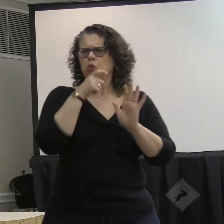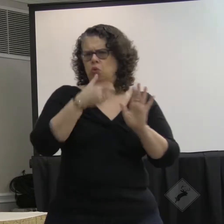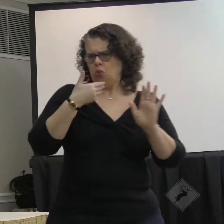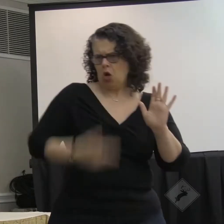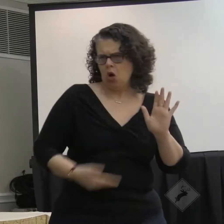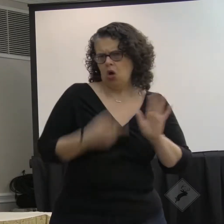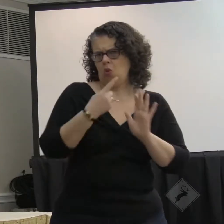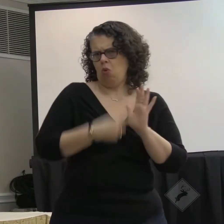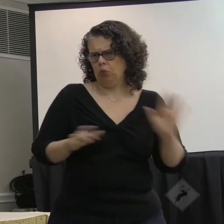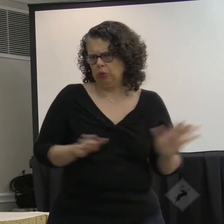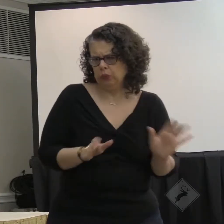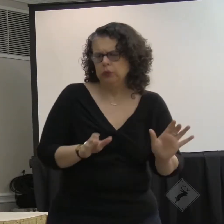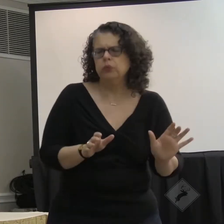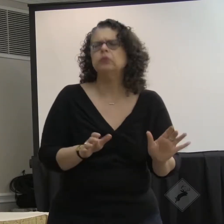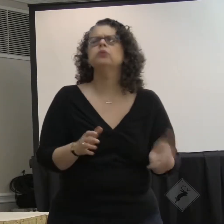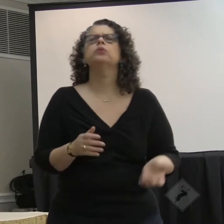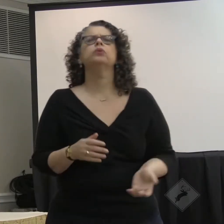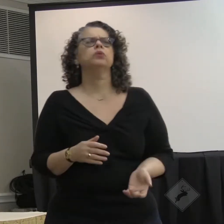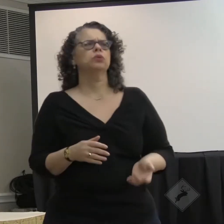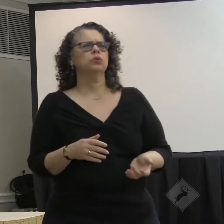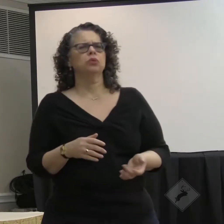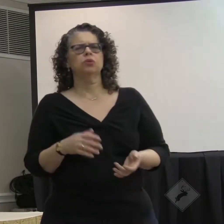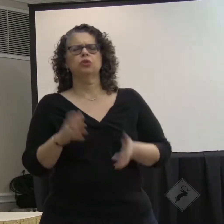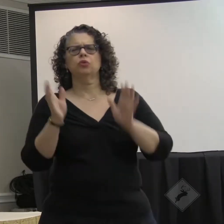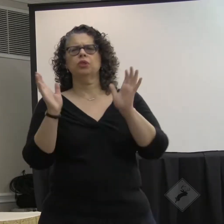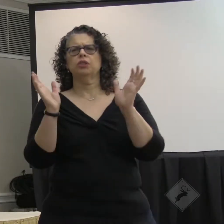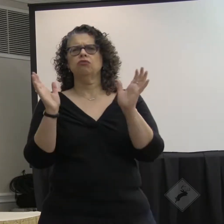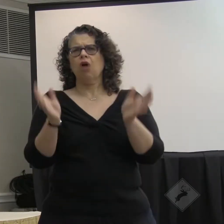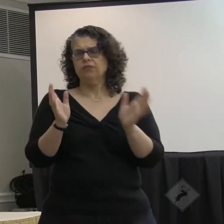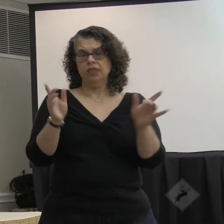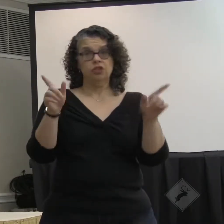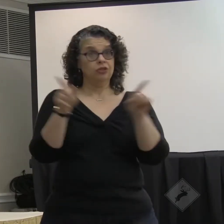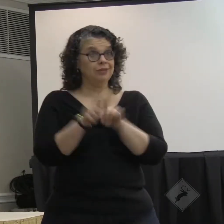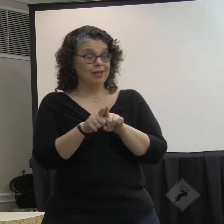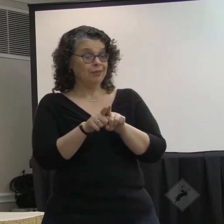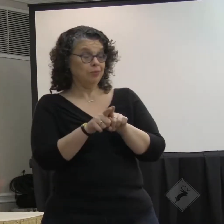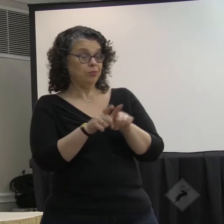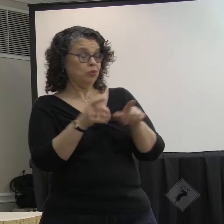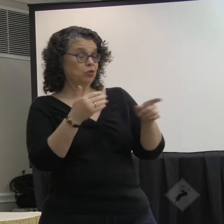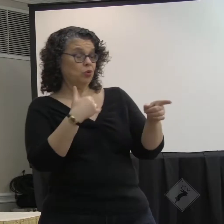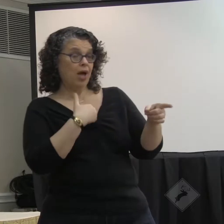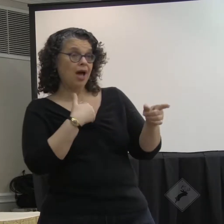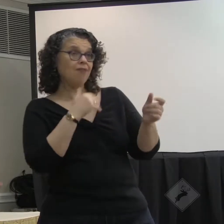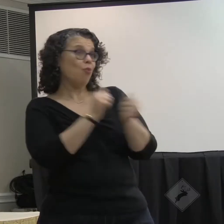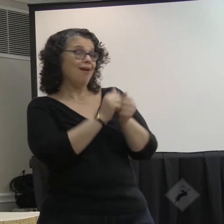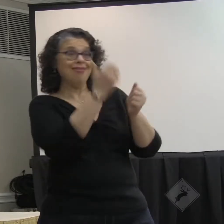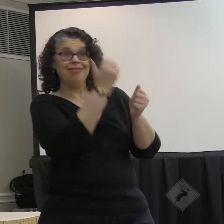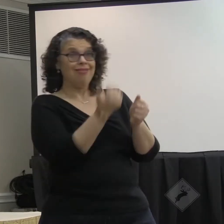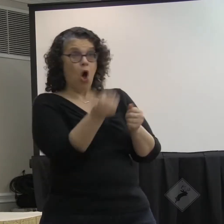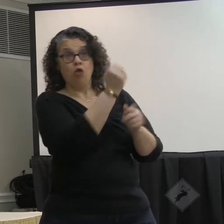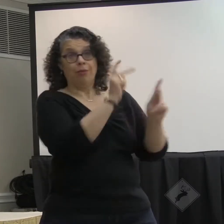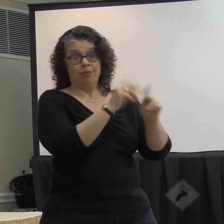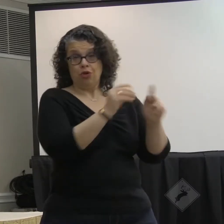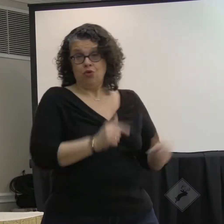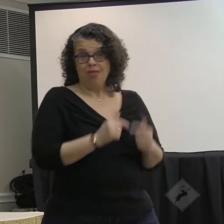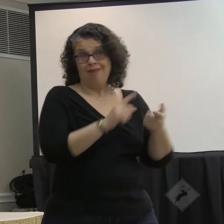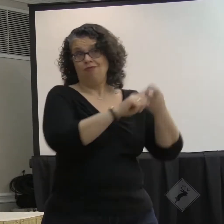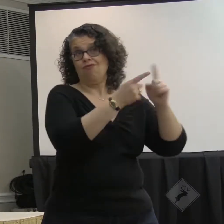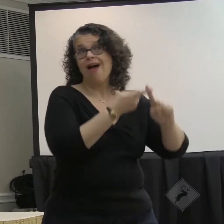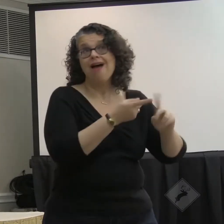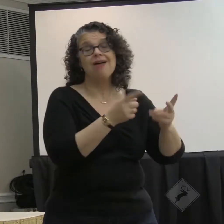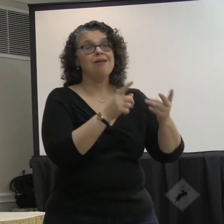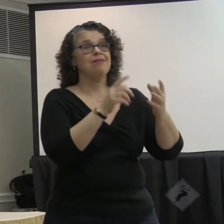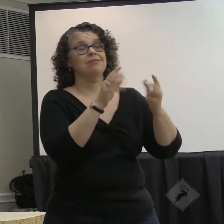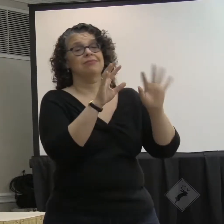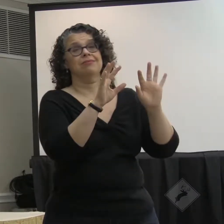are. So it's not a conversation like you're used to having with, you know, anybody else in your life, your friend,